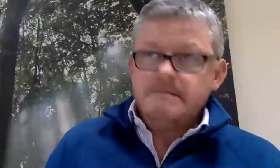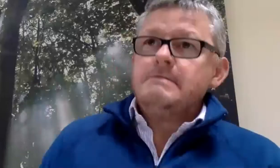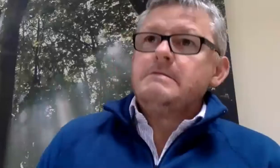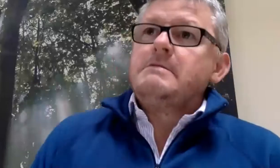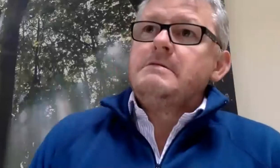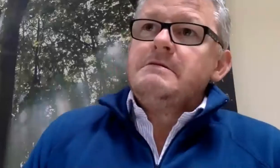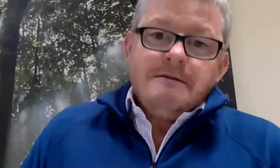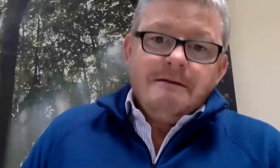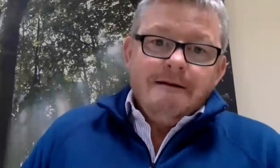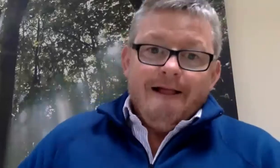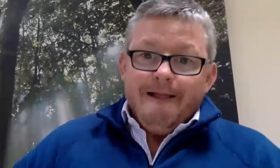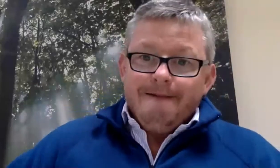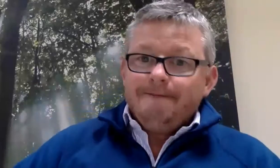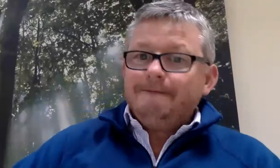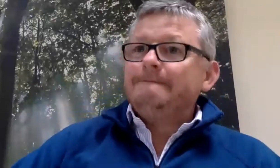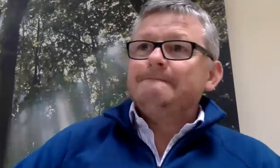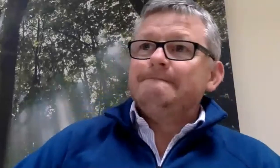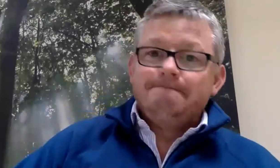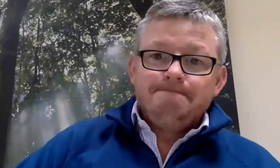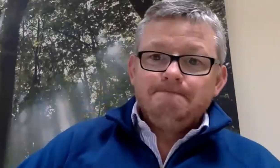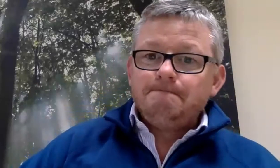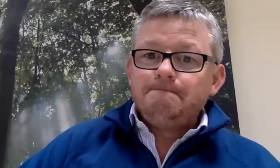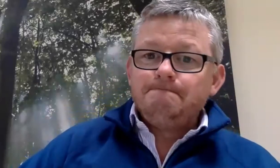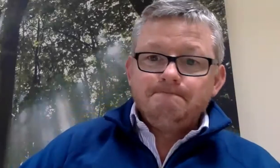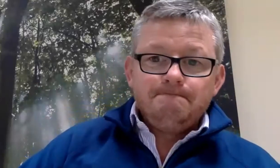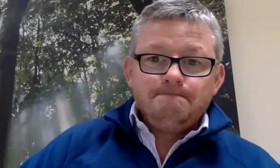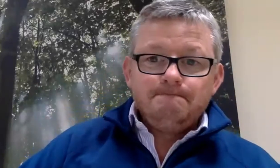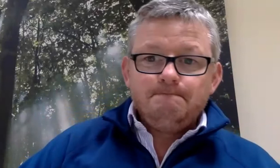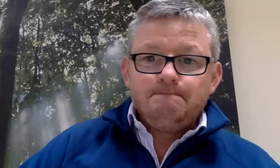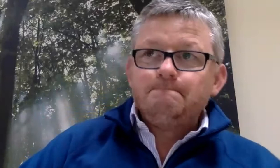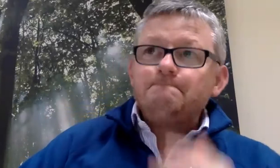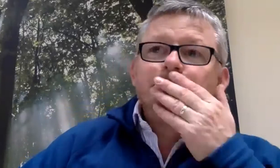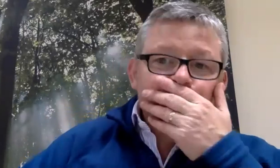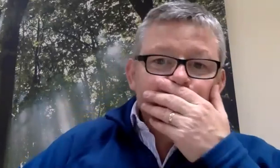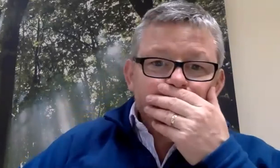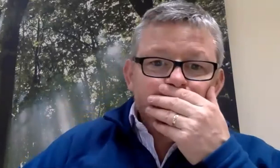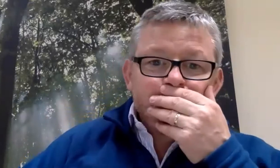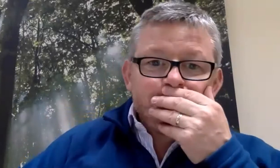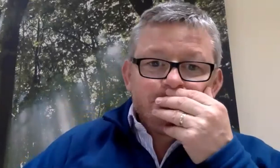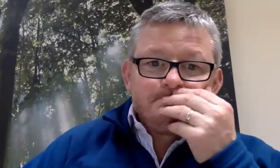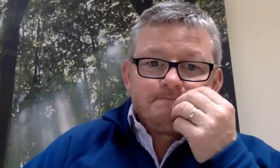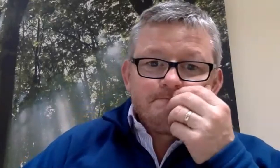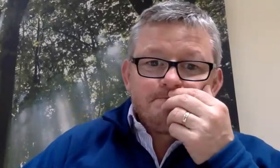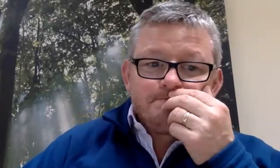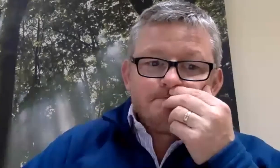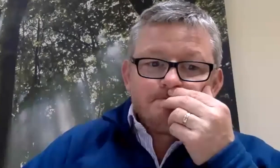in America would get in terms of funding interpreters. I mean, I don't know what you have, but we certainly have something concrete. And it makes a big